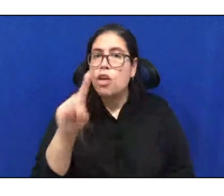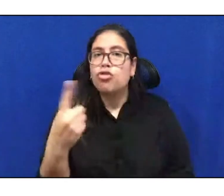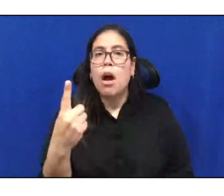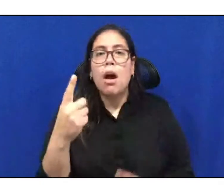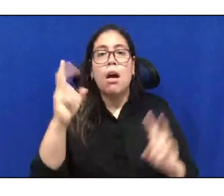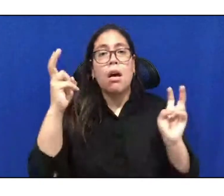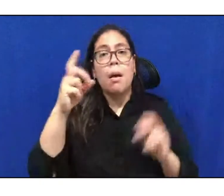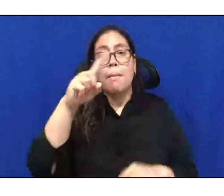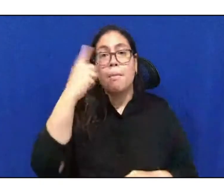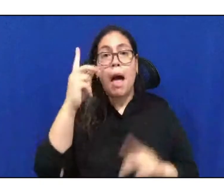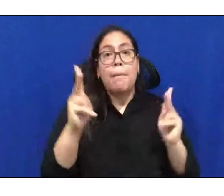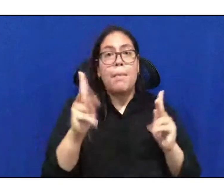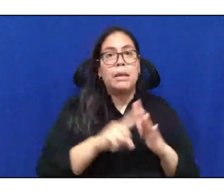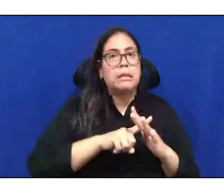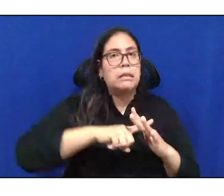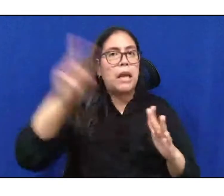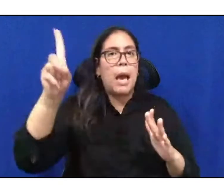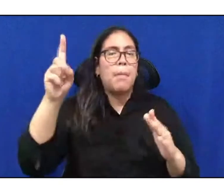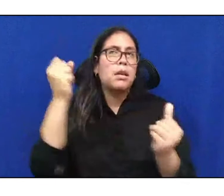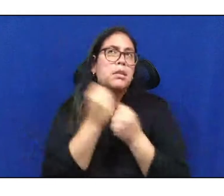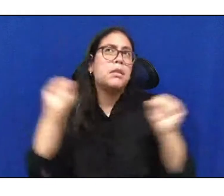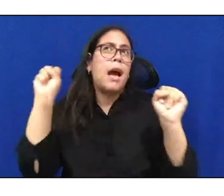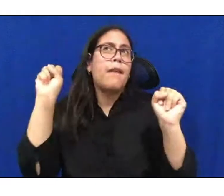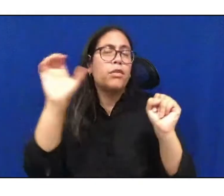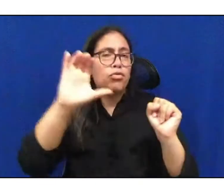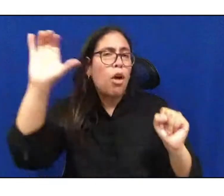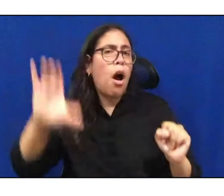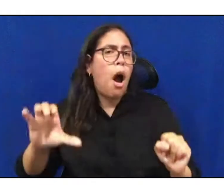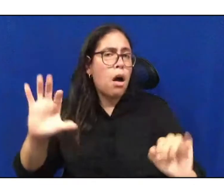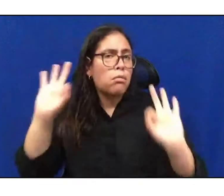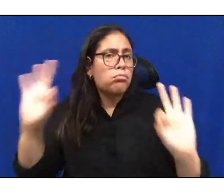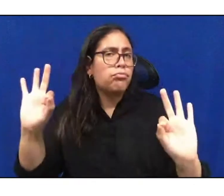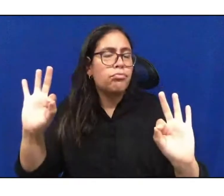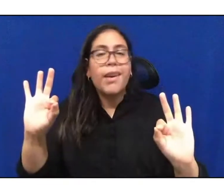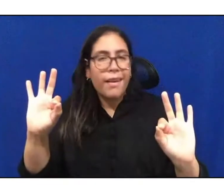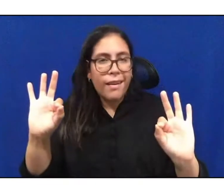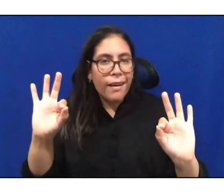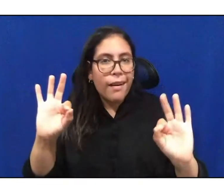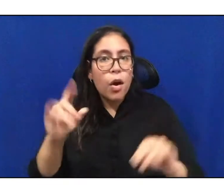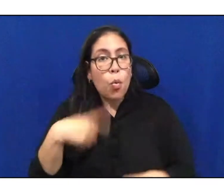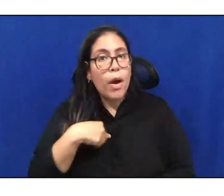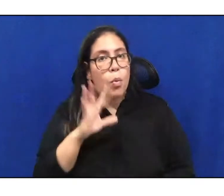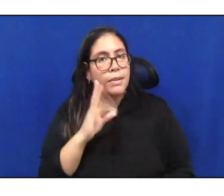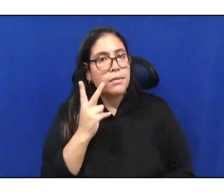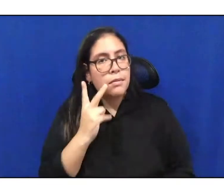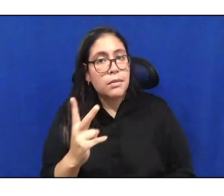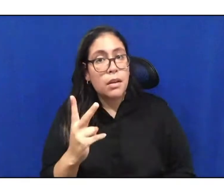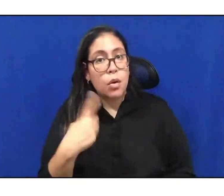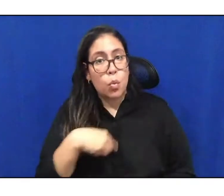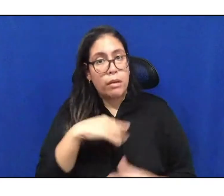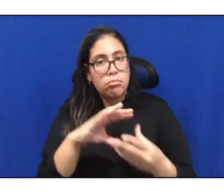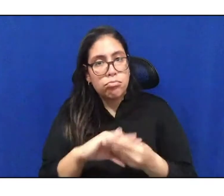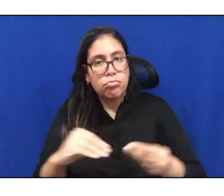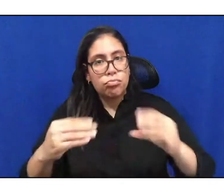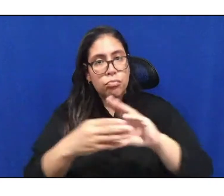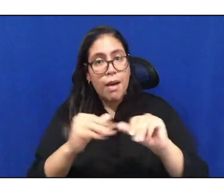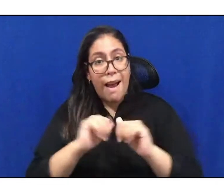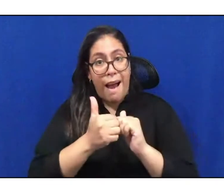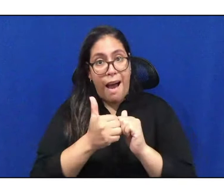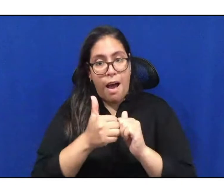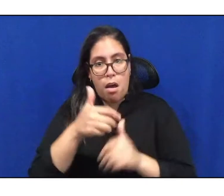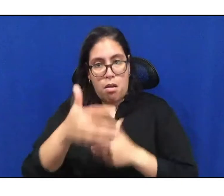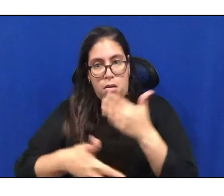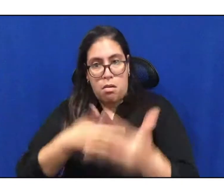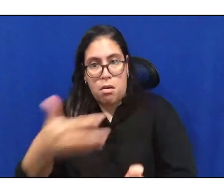to the promised land, right? And then I think what we're going to see as we talk about this story and how it unfolds is that